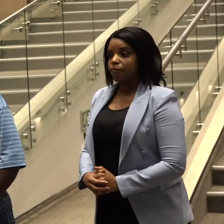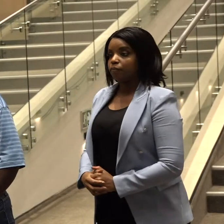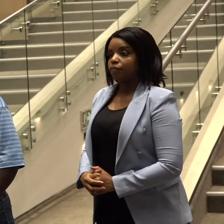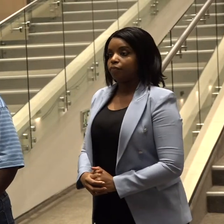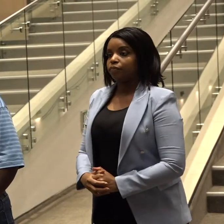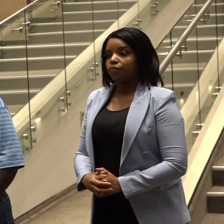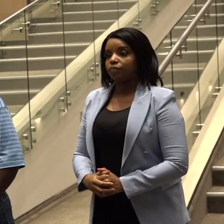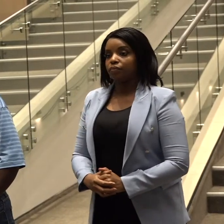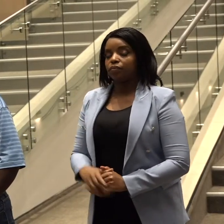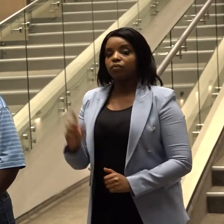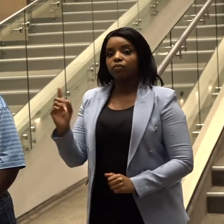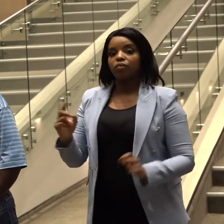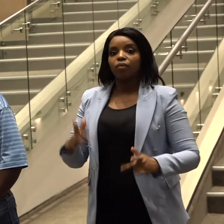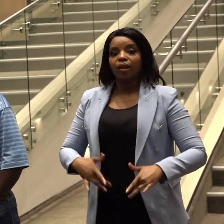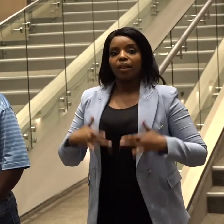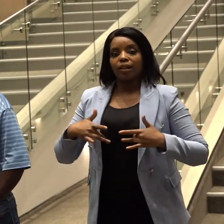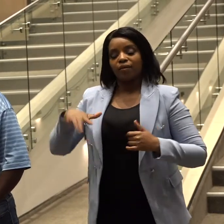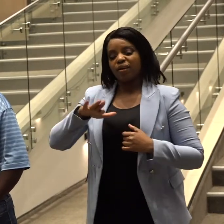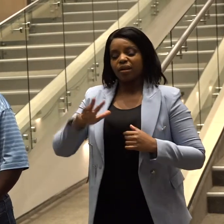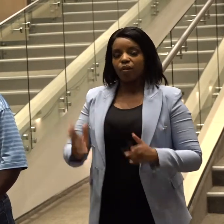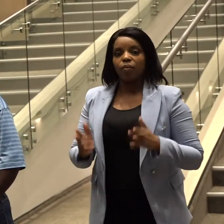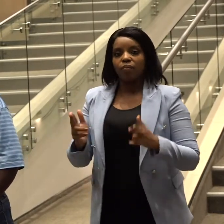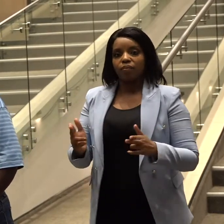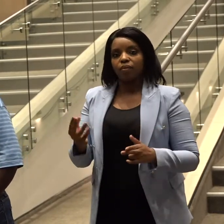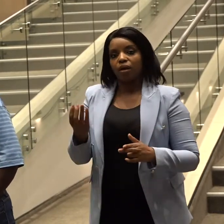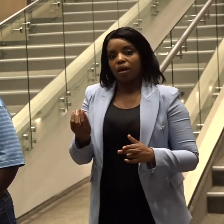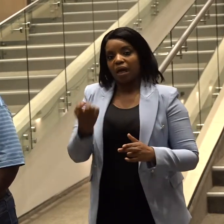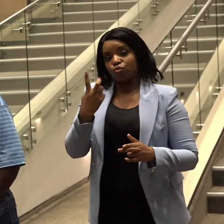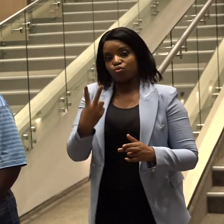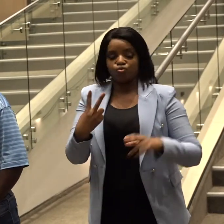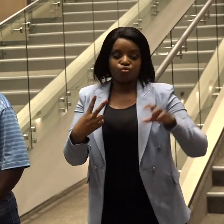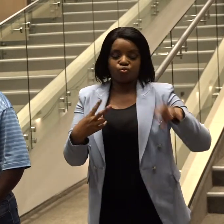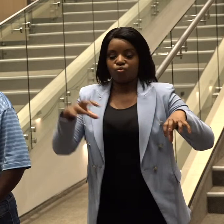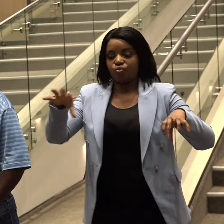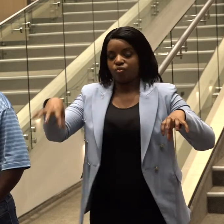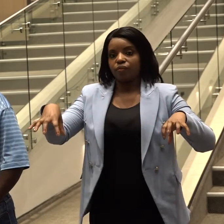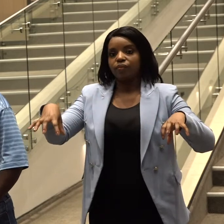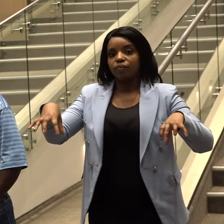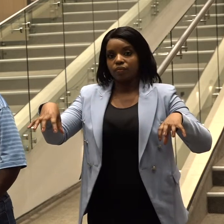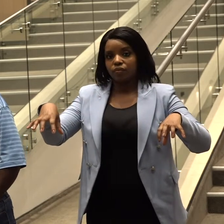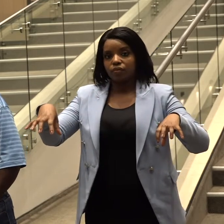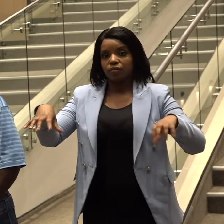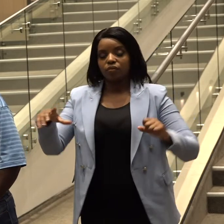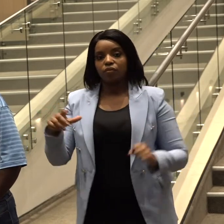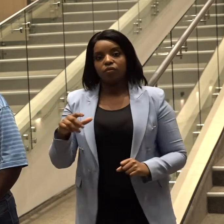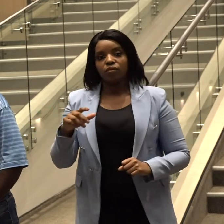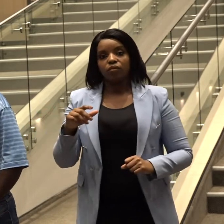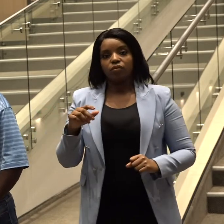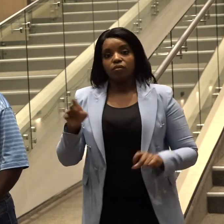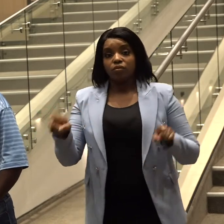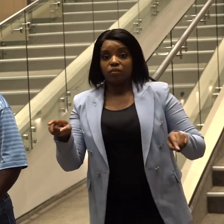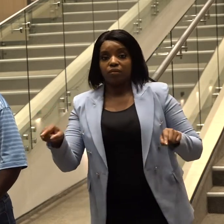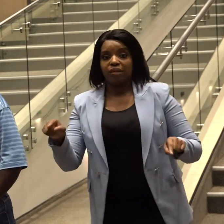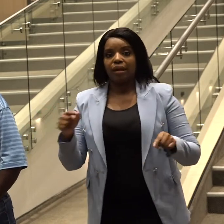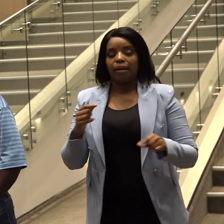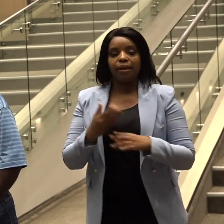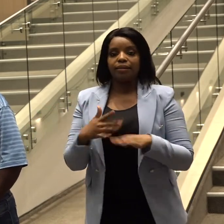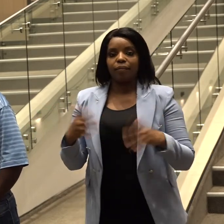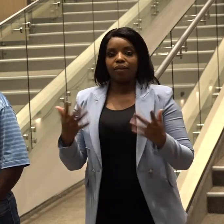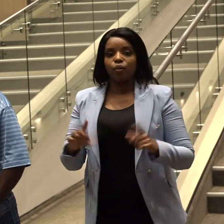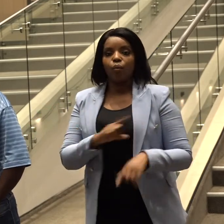two station Watson station and in eastern station of which now are not functioning because of the train doesn't